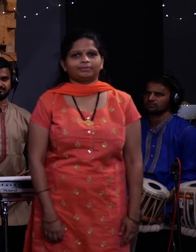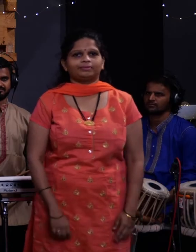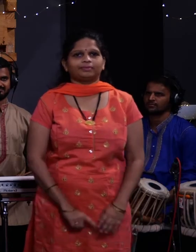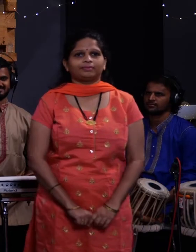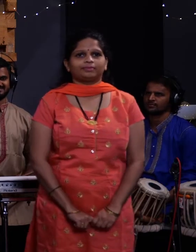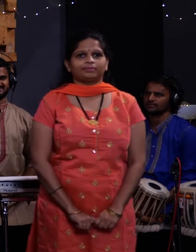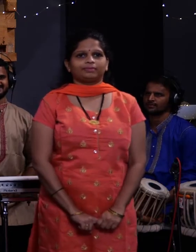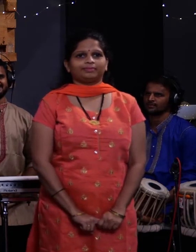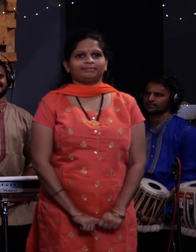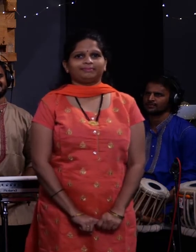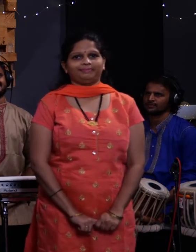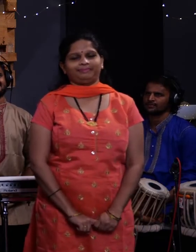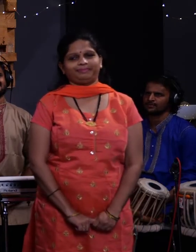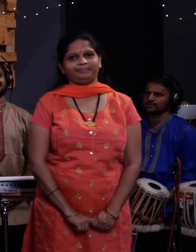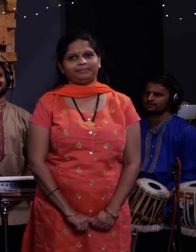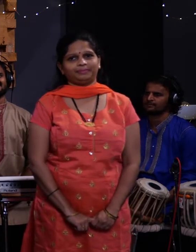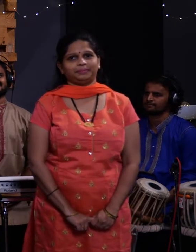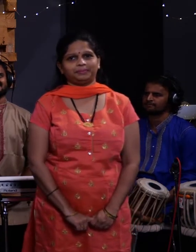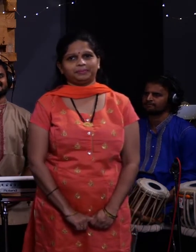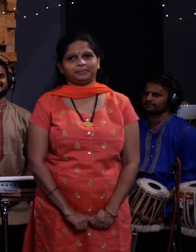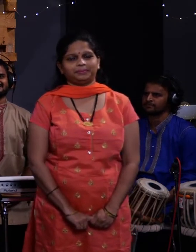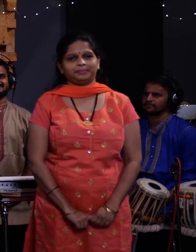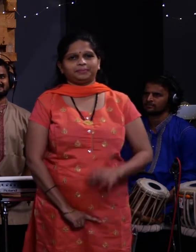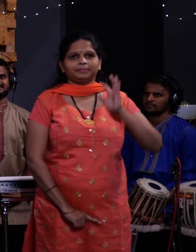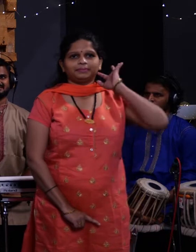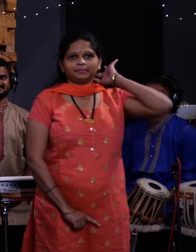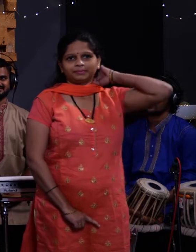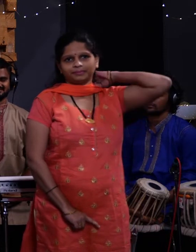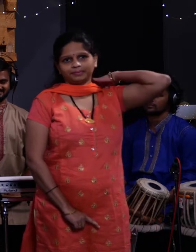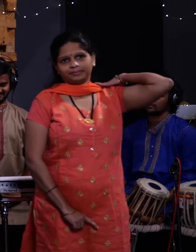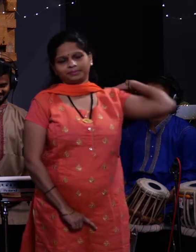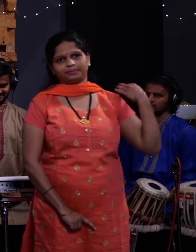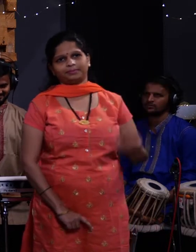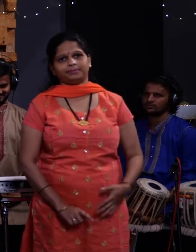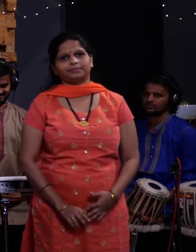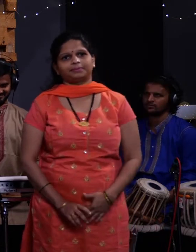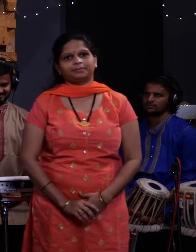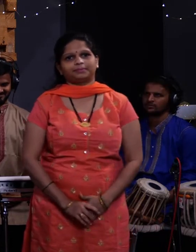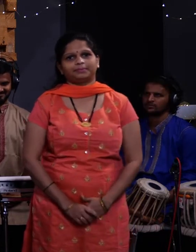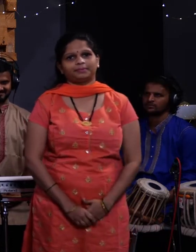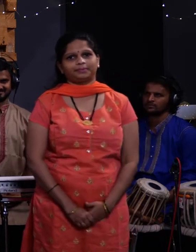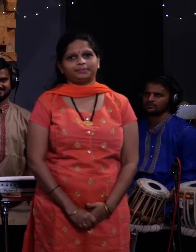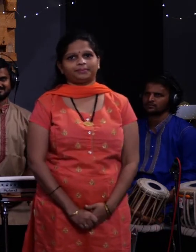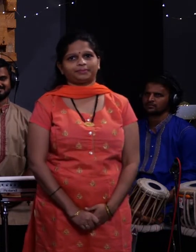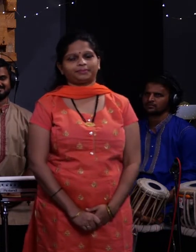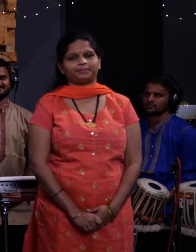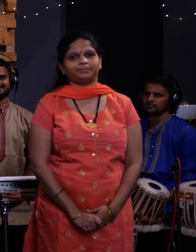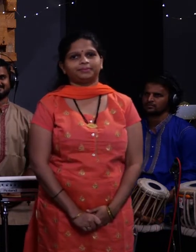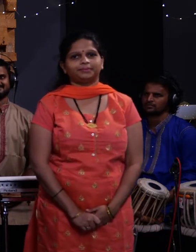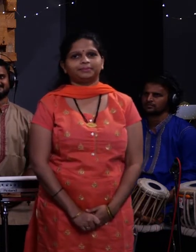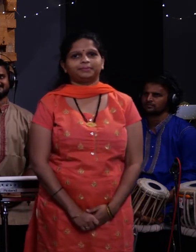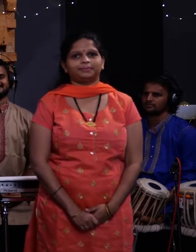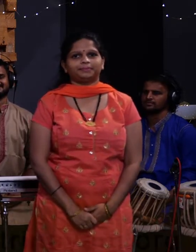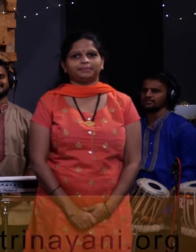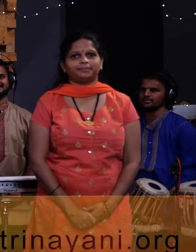Namaskar and a warm welcome to all you wonderful people at General Electric. I'm Ritika Sahni and I'm here with Pehli Baarish, the inclusive music